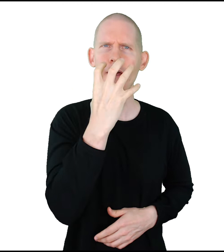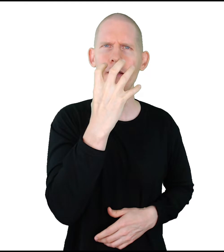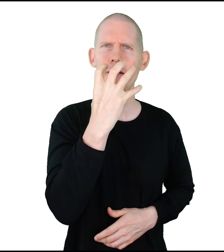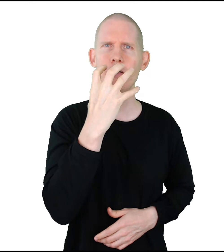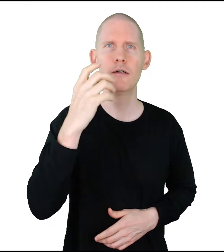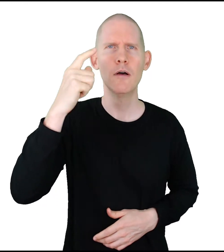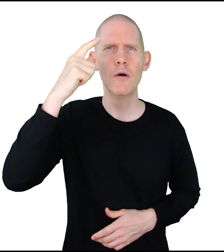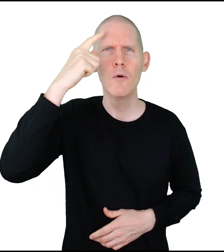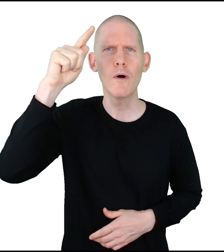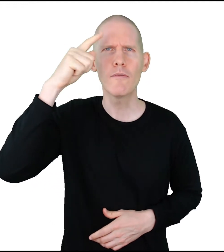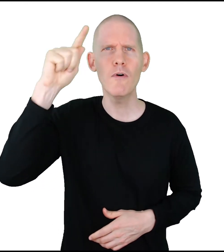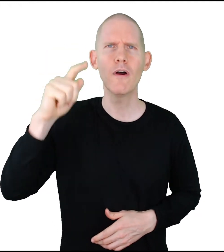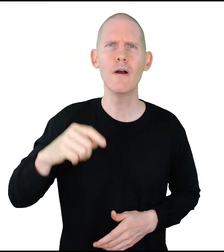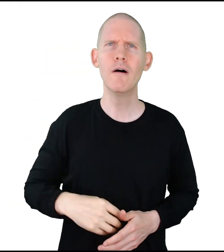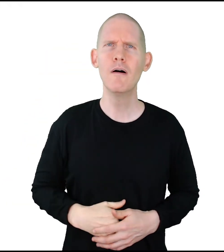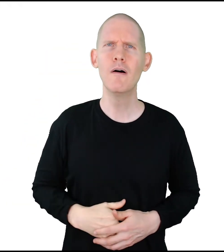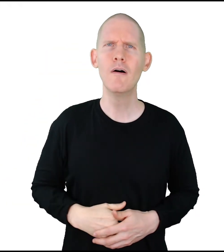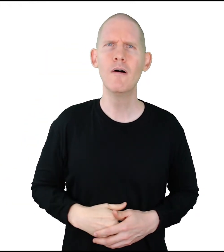mad, what for?